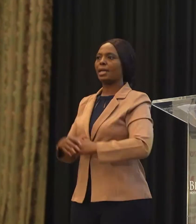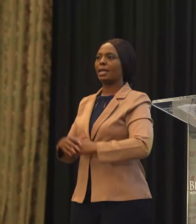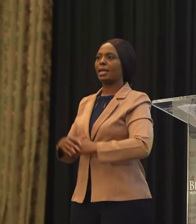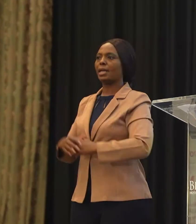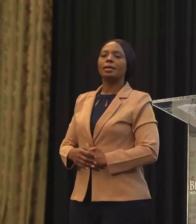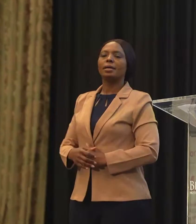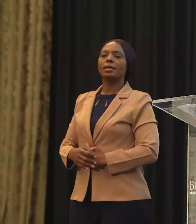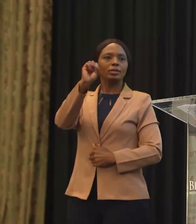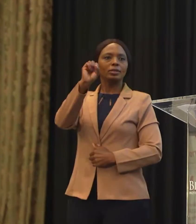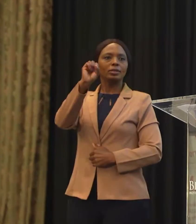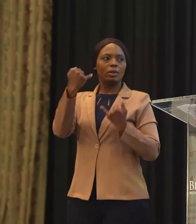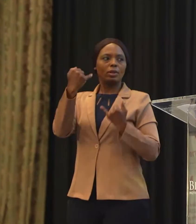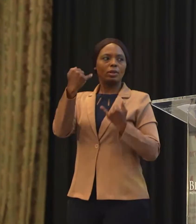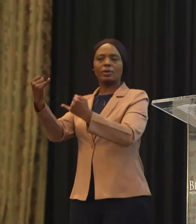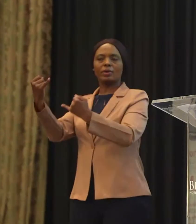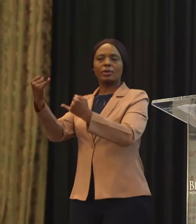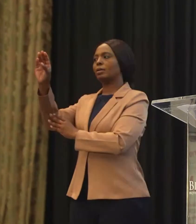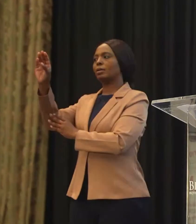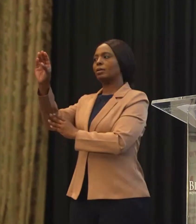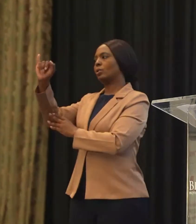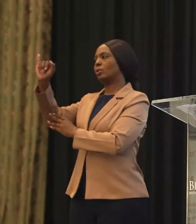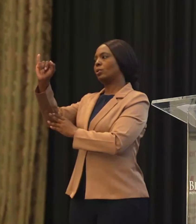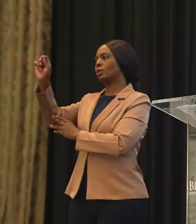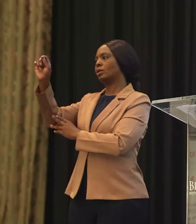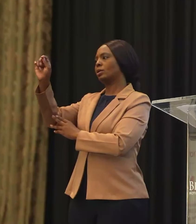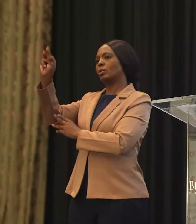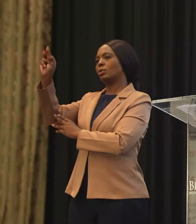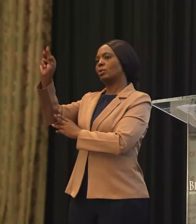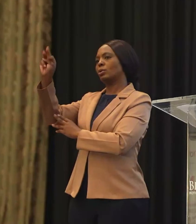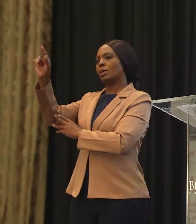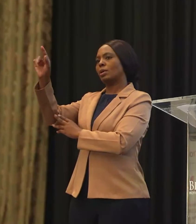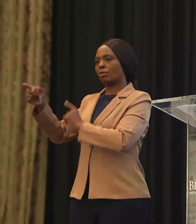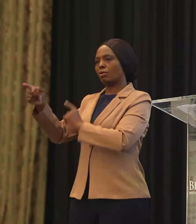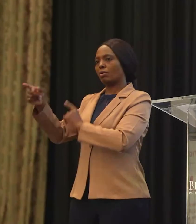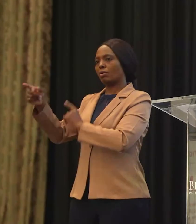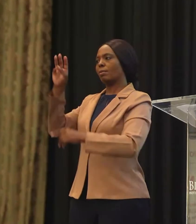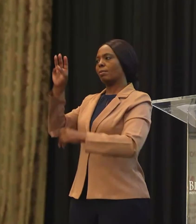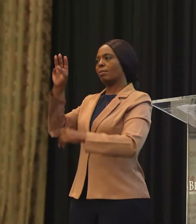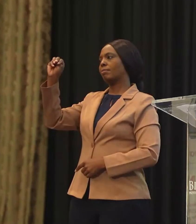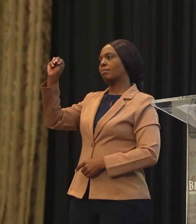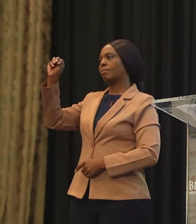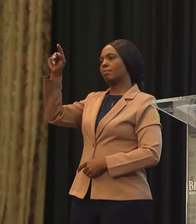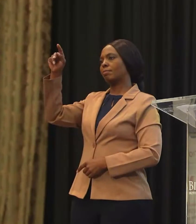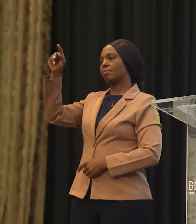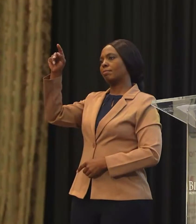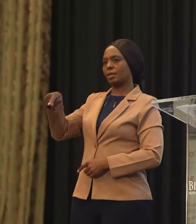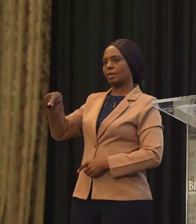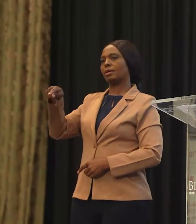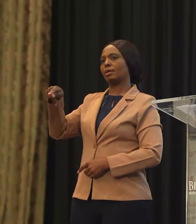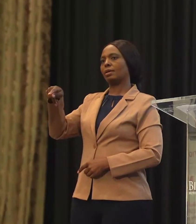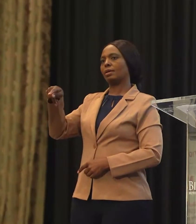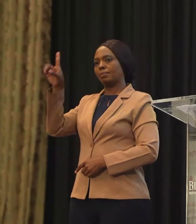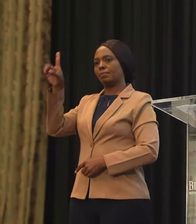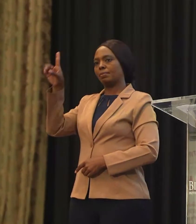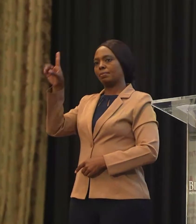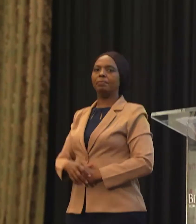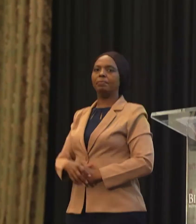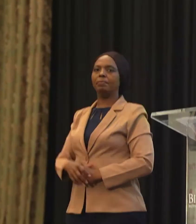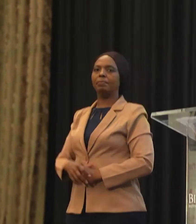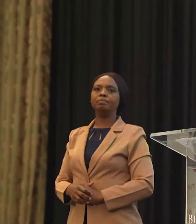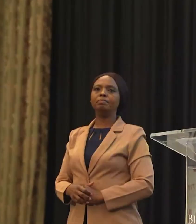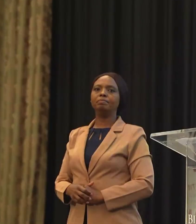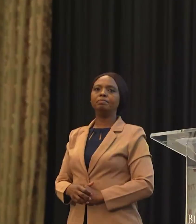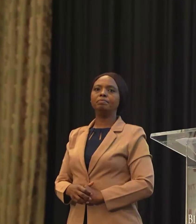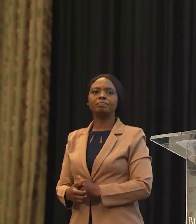invite Weitumelo from FPD just to give us reflections around mental health and well-being,